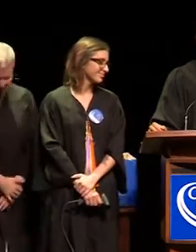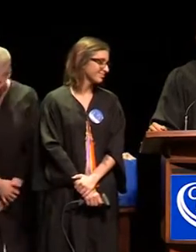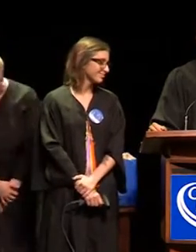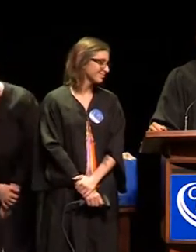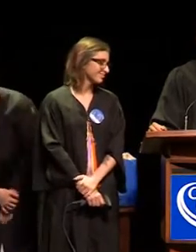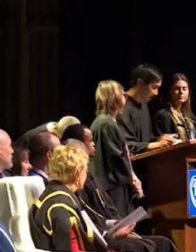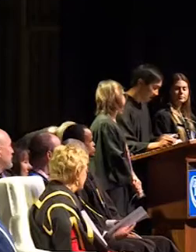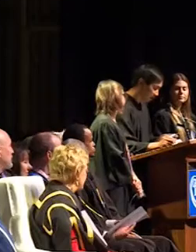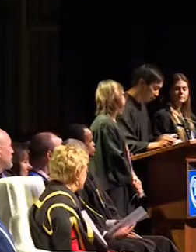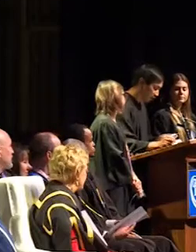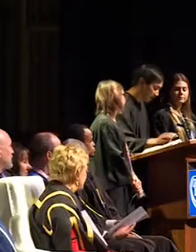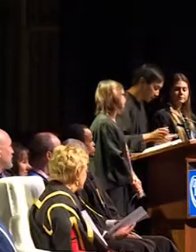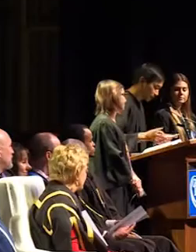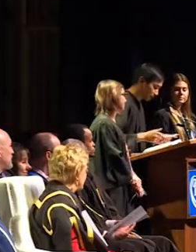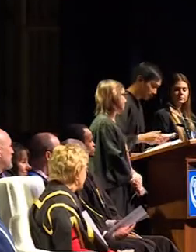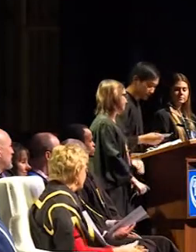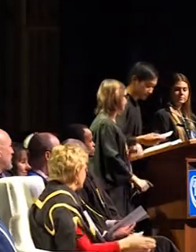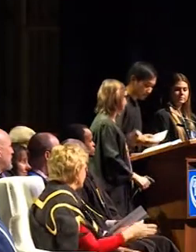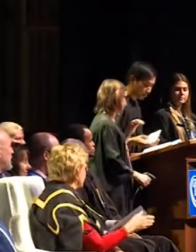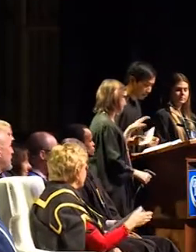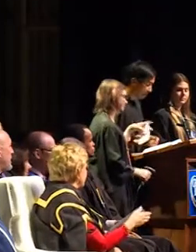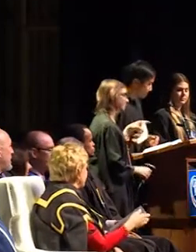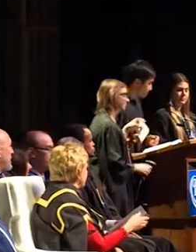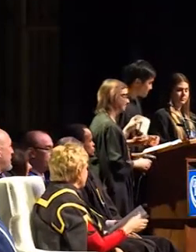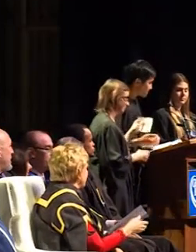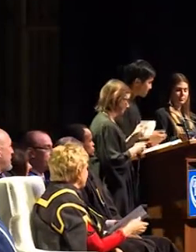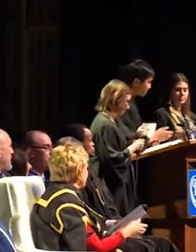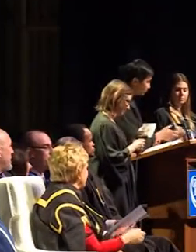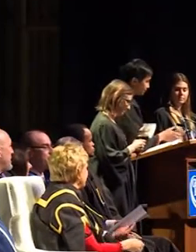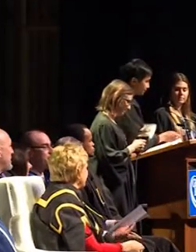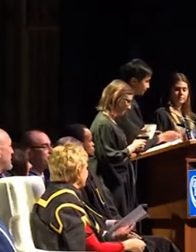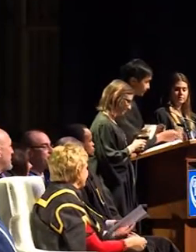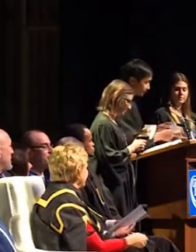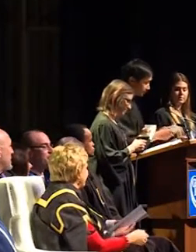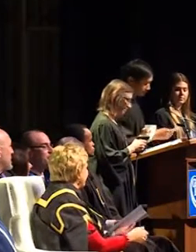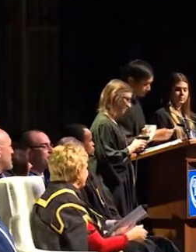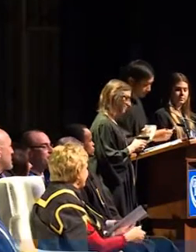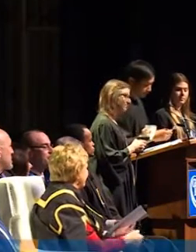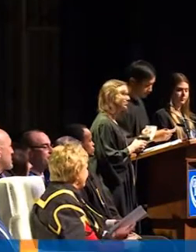Baha Isan Abu Faur.